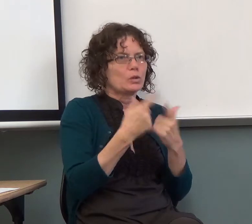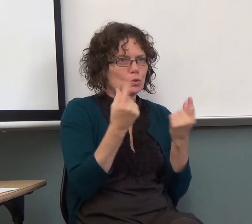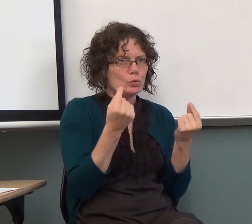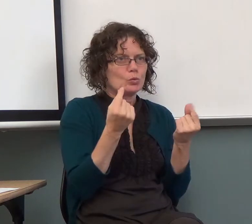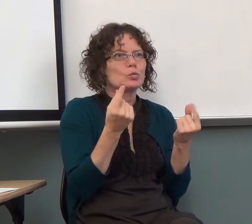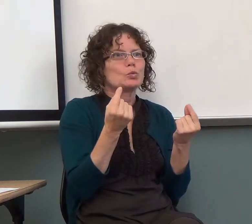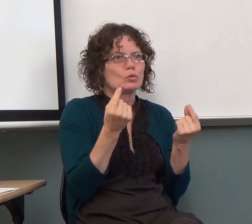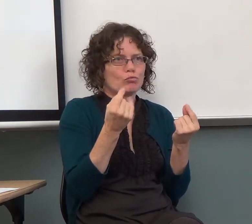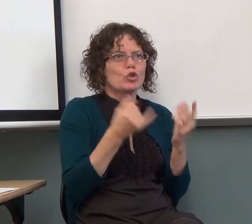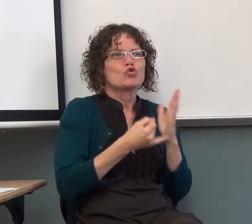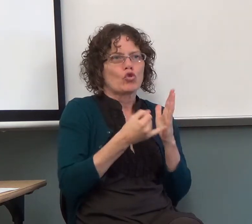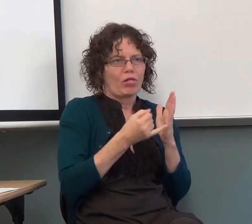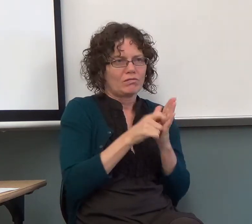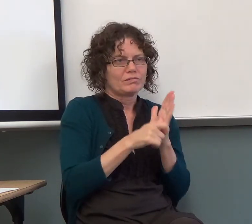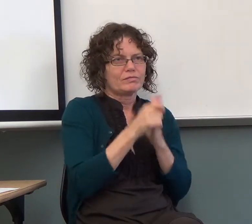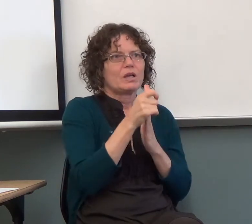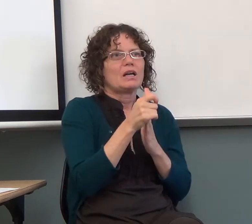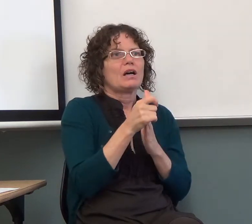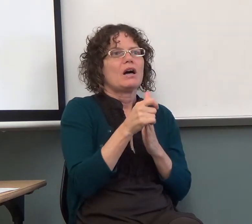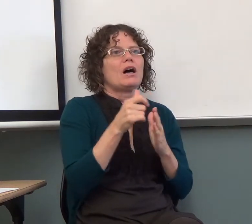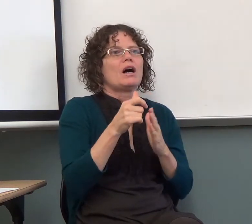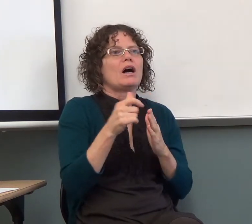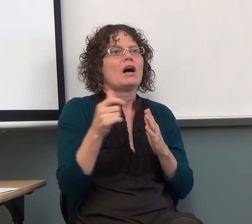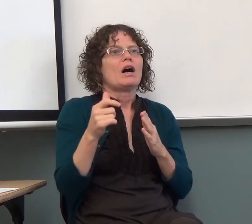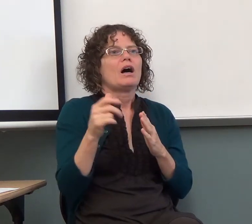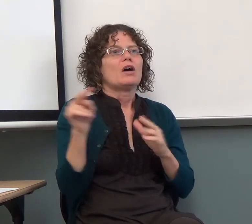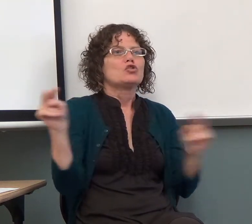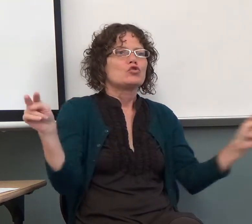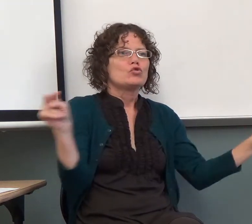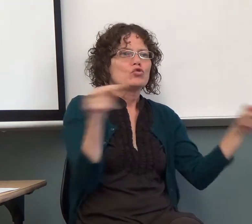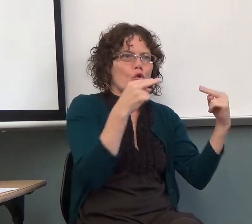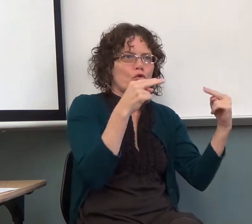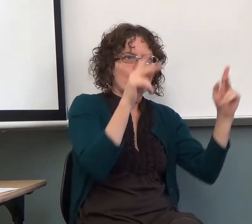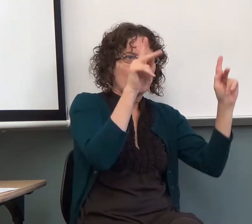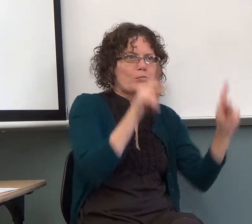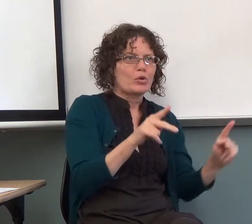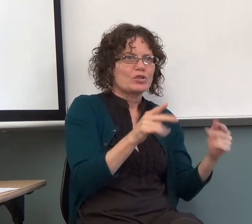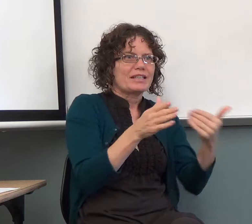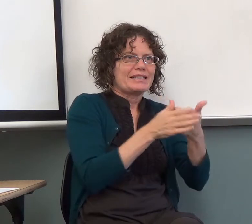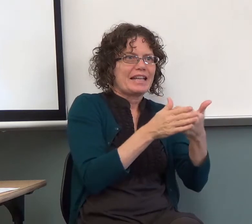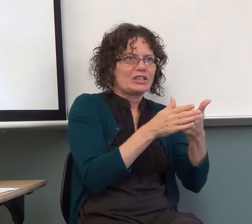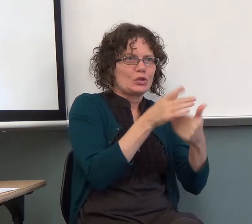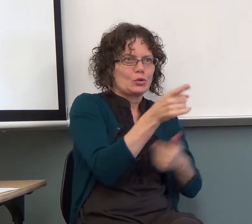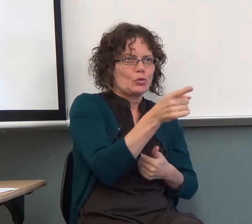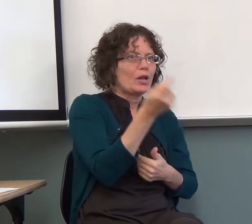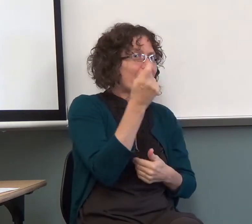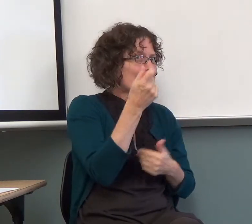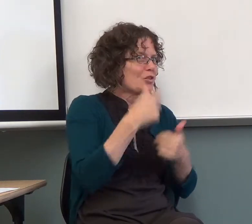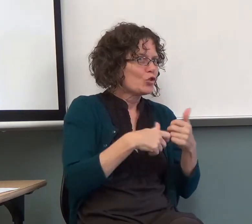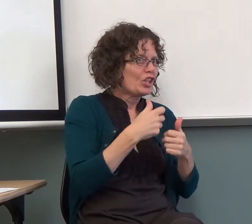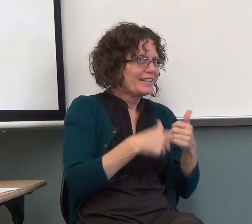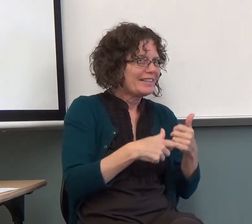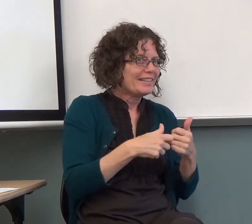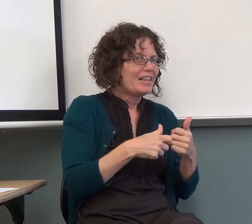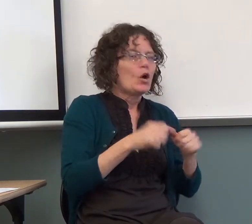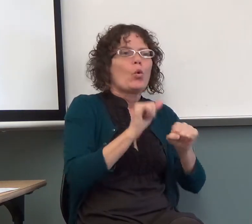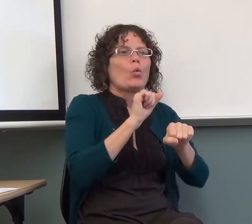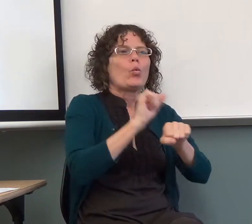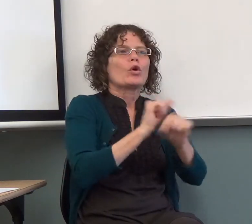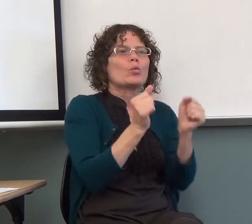I want you to turn to the person next to you. Oh, this is going to get a little tricky now, okay? And you're going to work with a partner. And